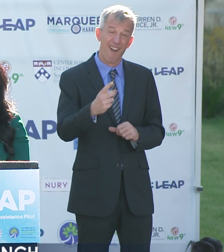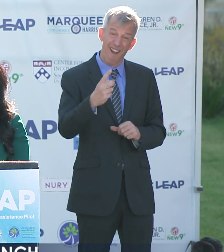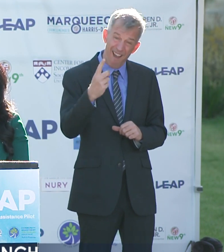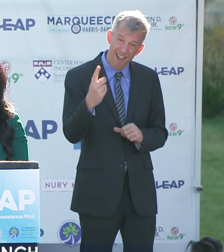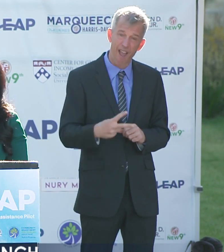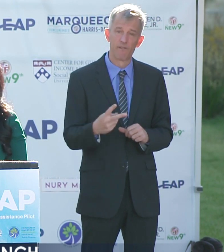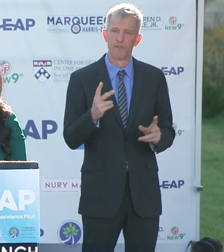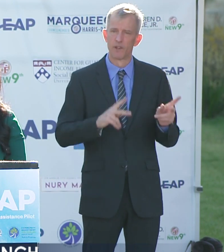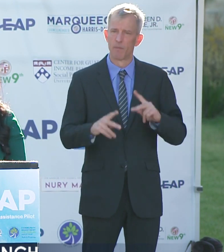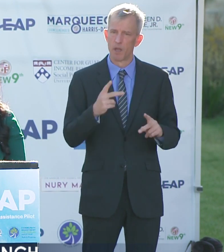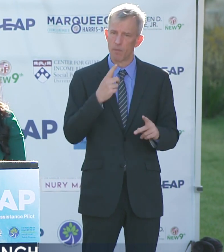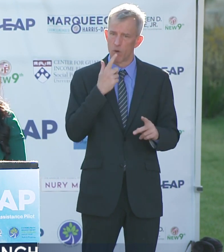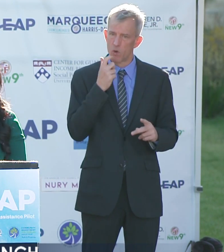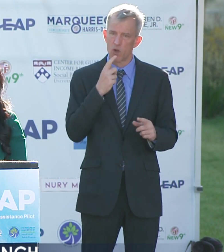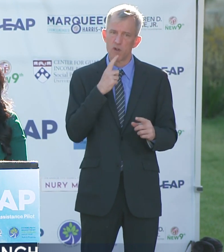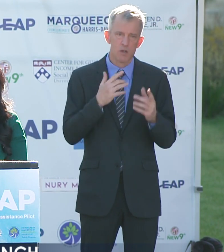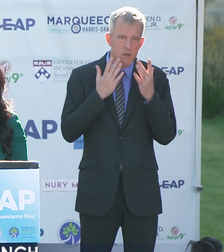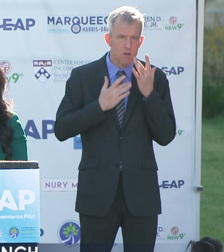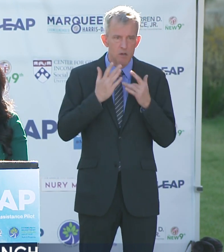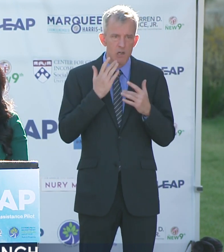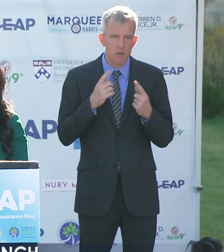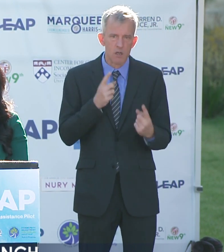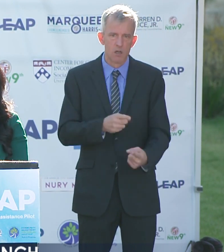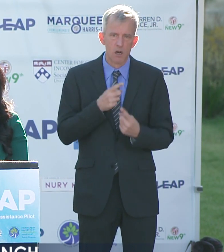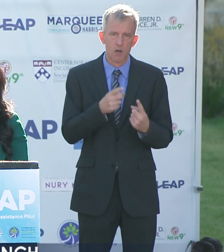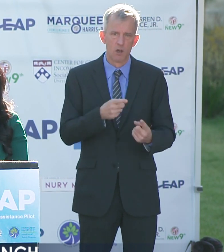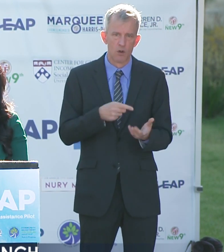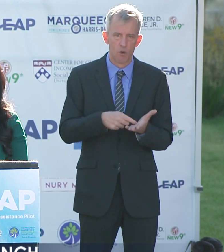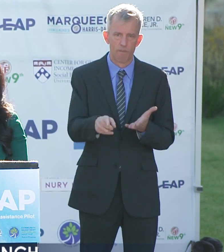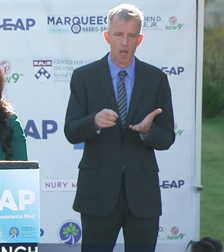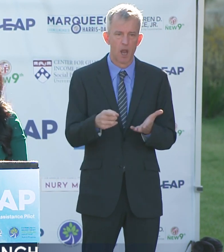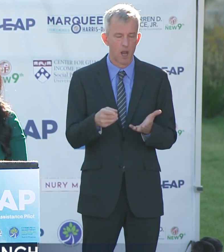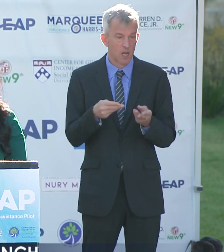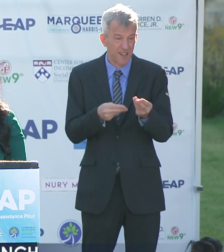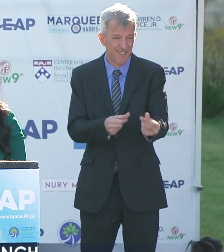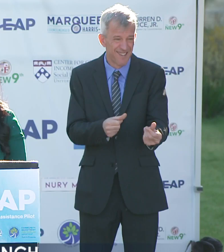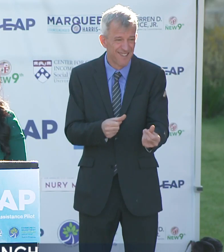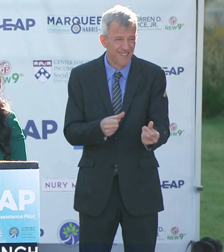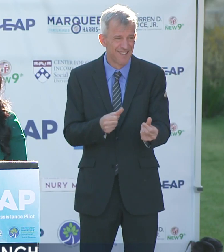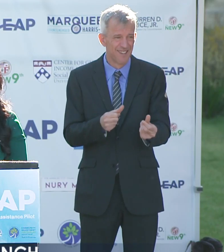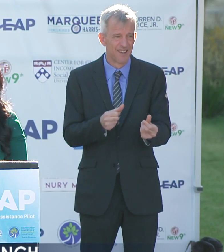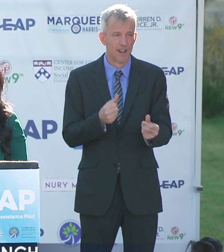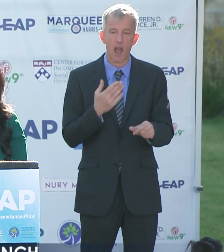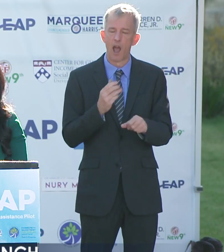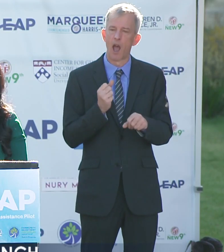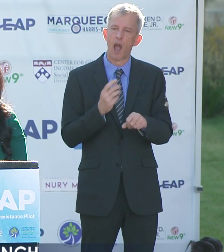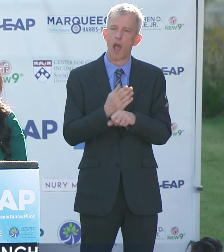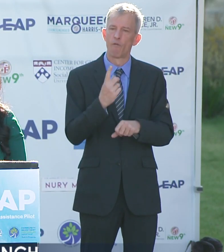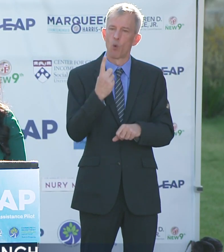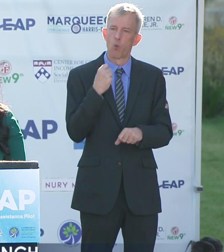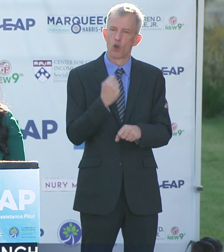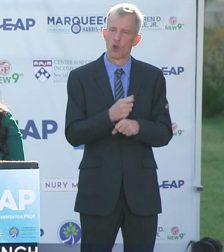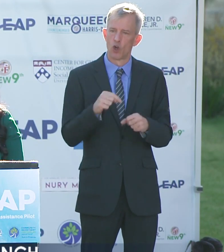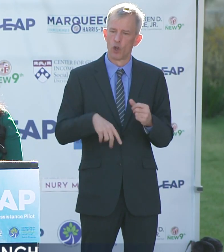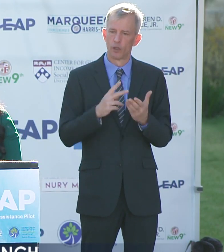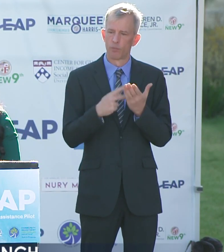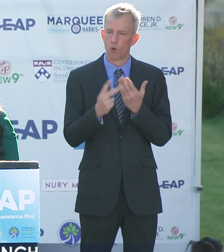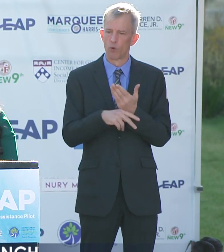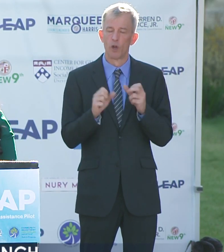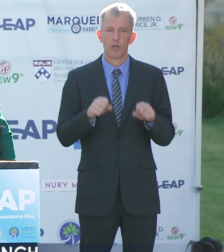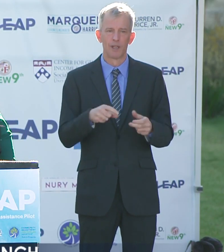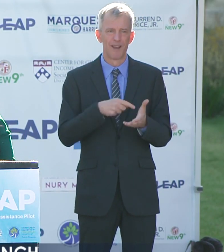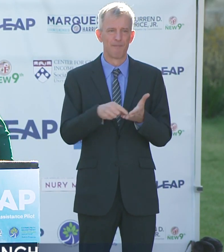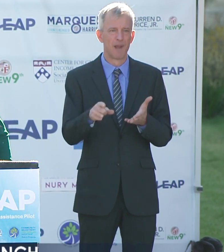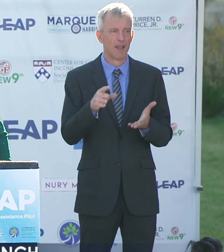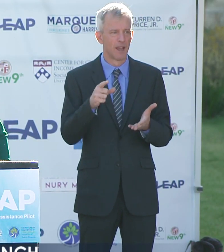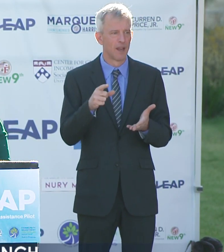struggling to pay unexpected expenses, after a year in this program, are able to pay for those expenses